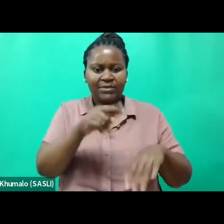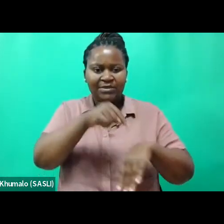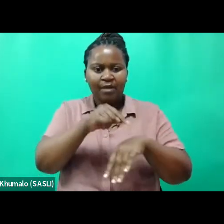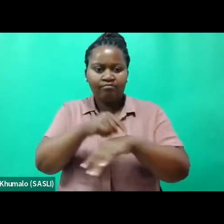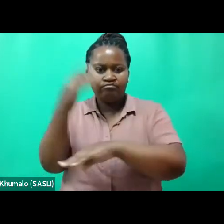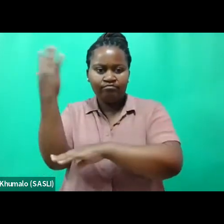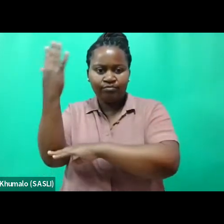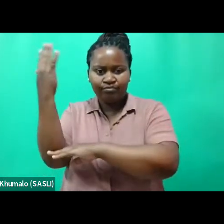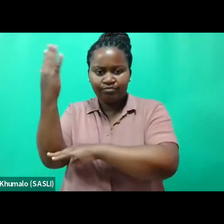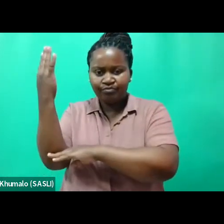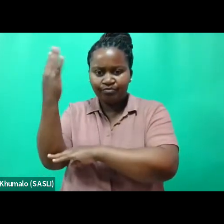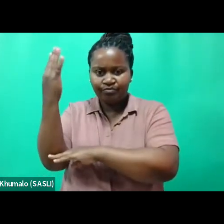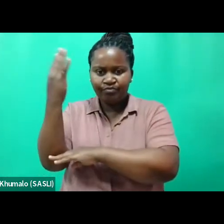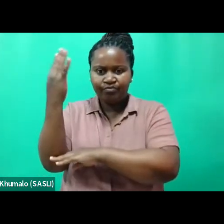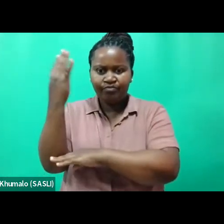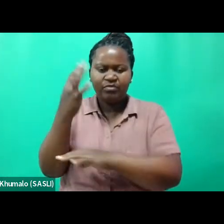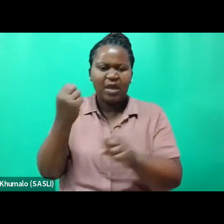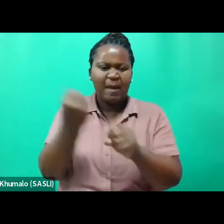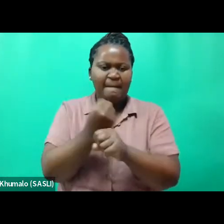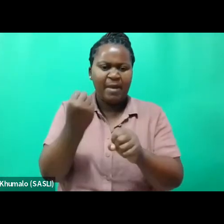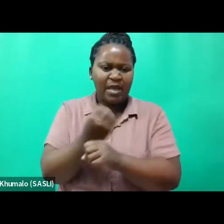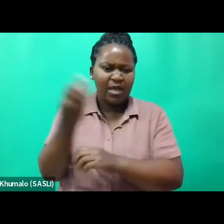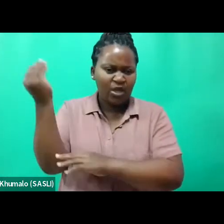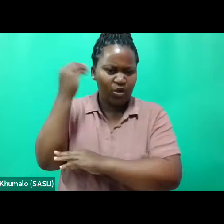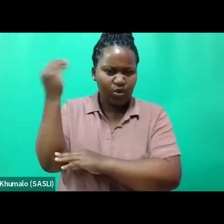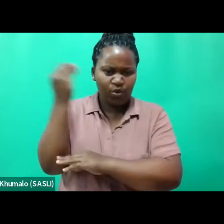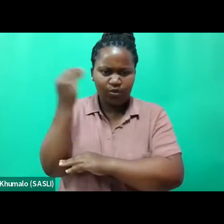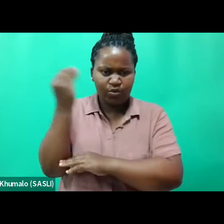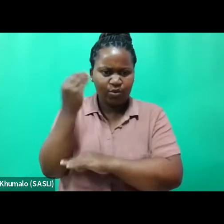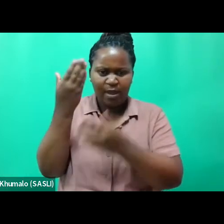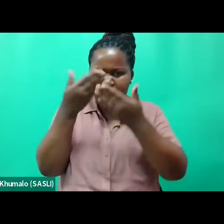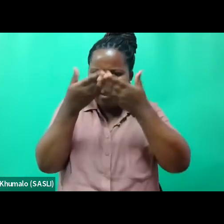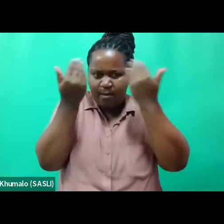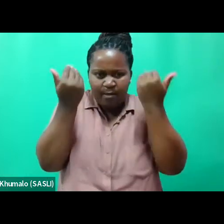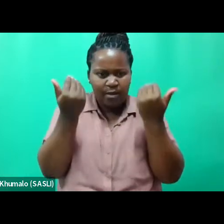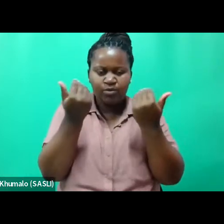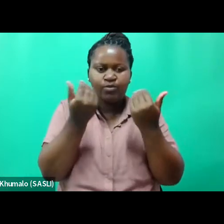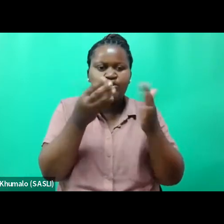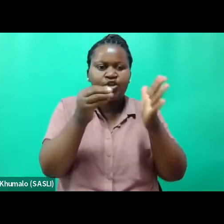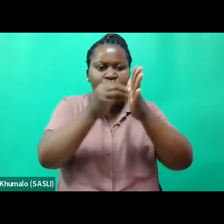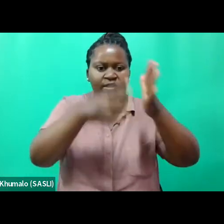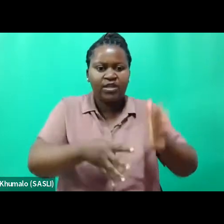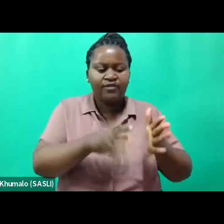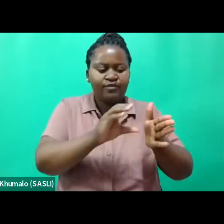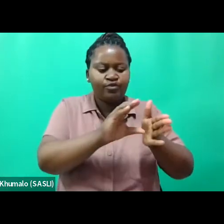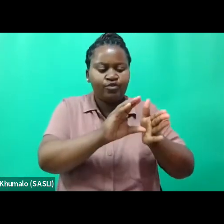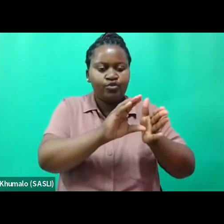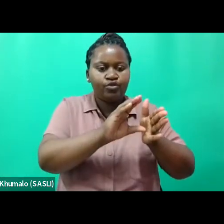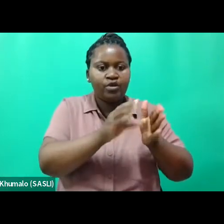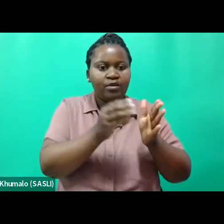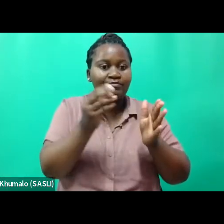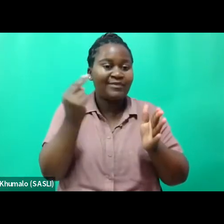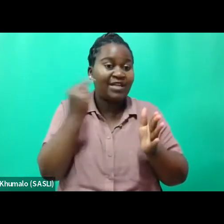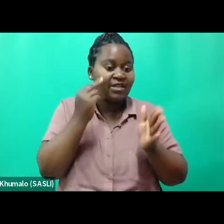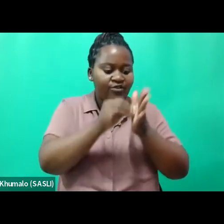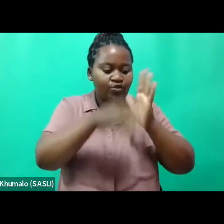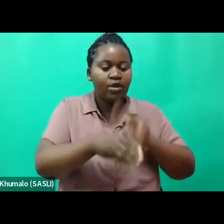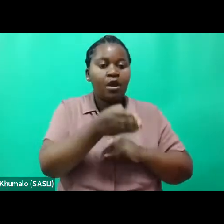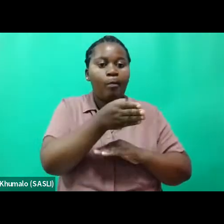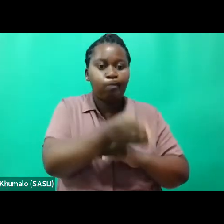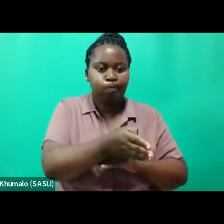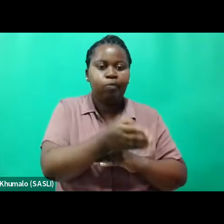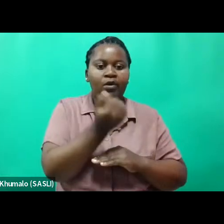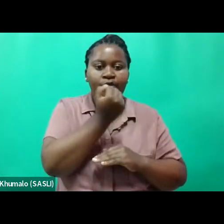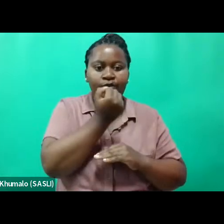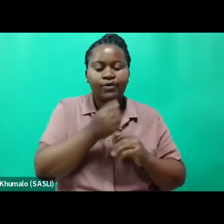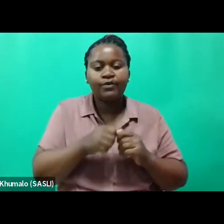they're just making noise, not even aware that there's a deaf student. So if they could sense students,